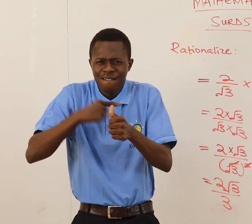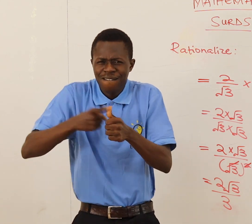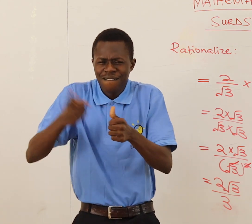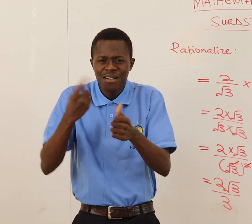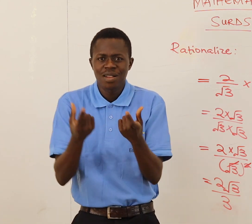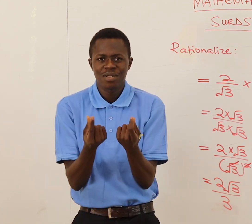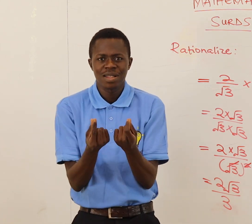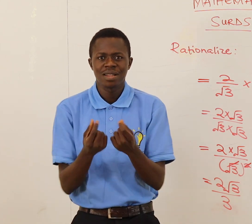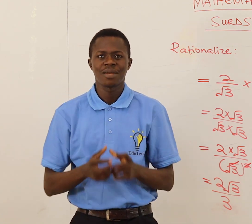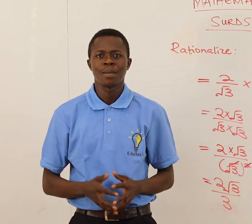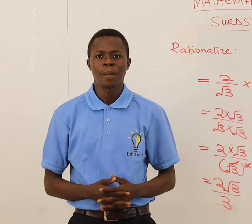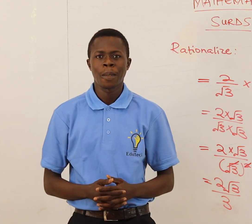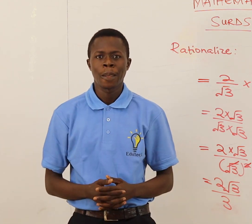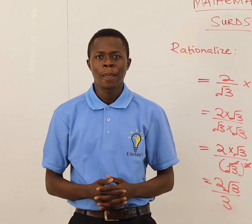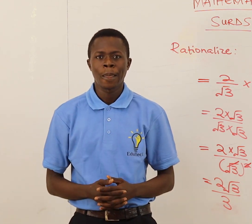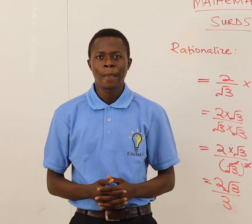is, say, square root of 9,